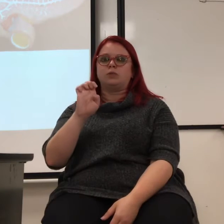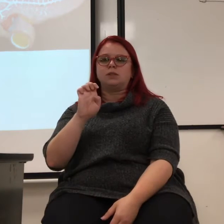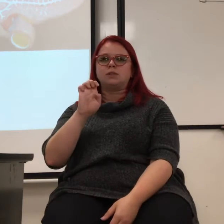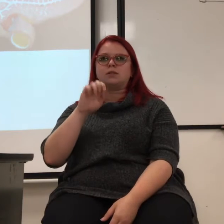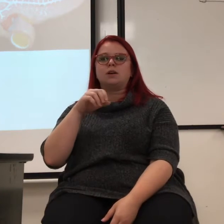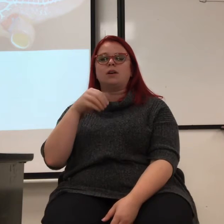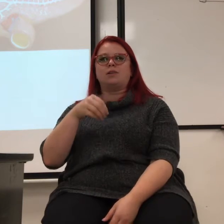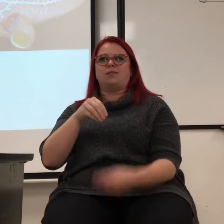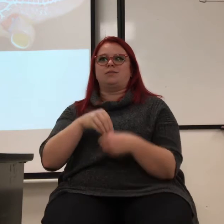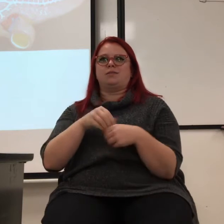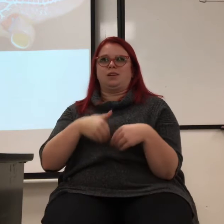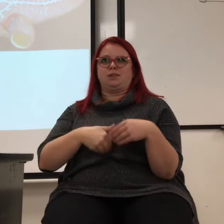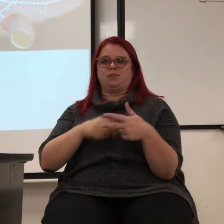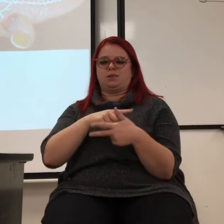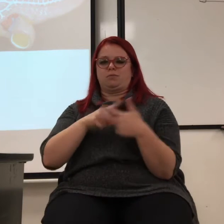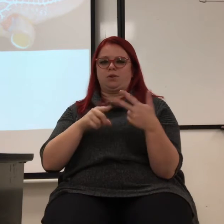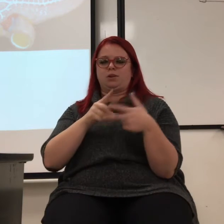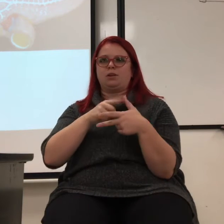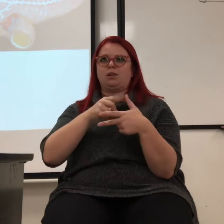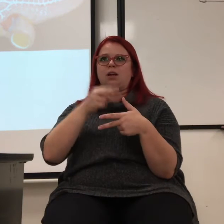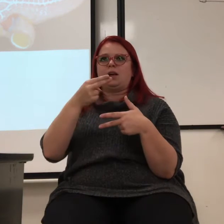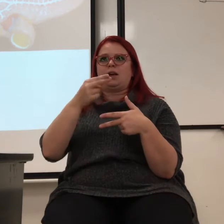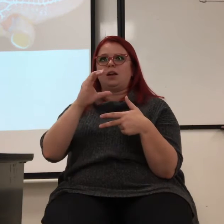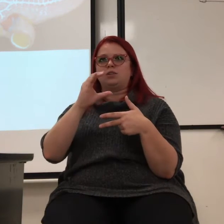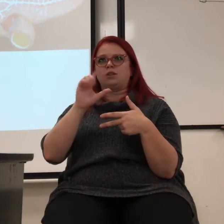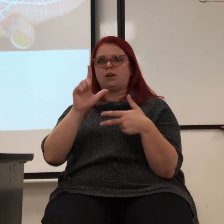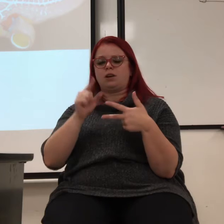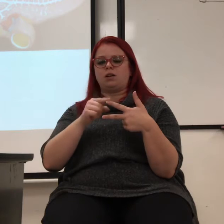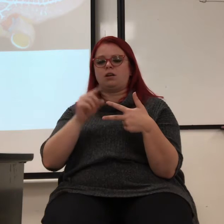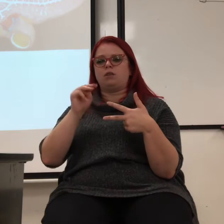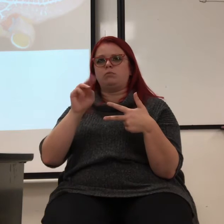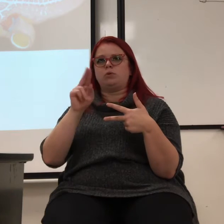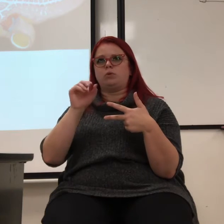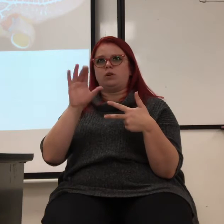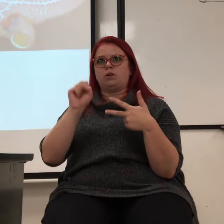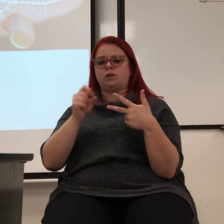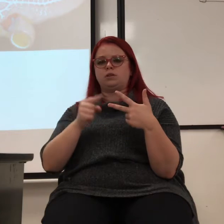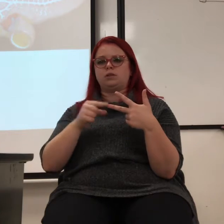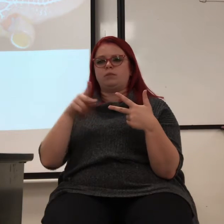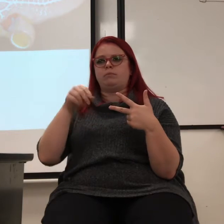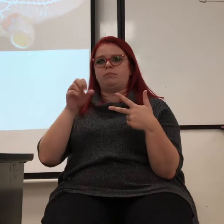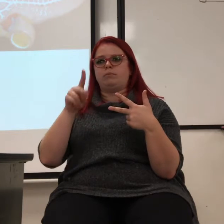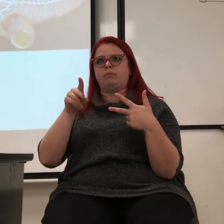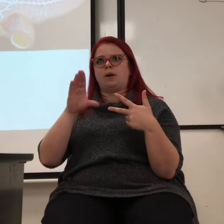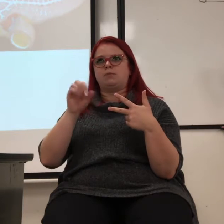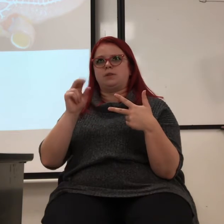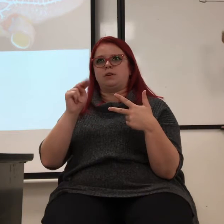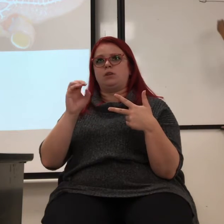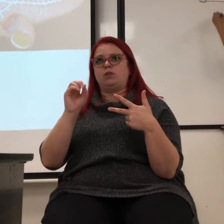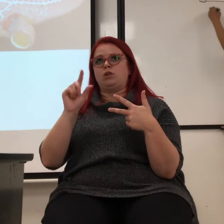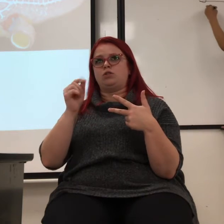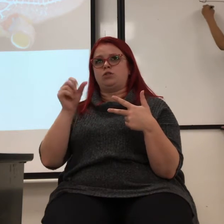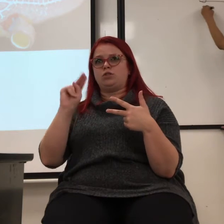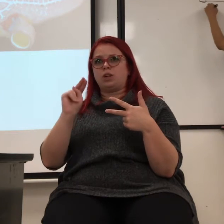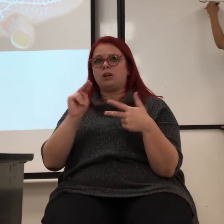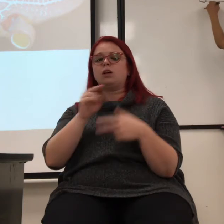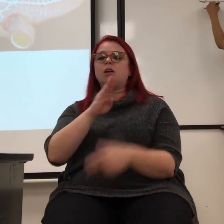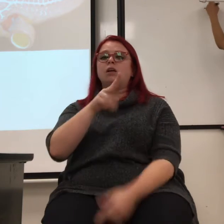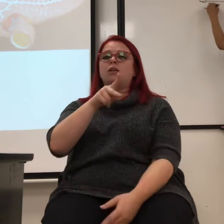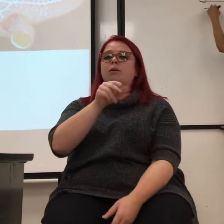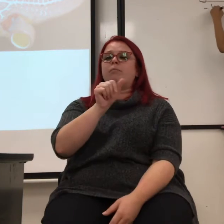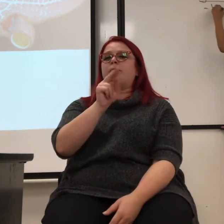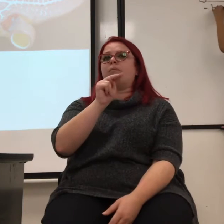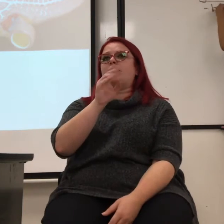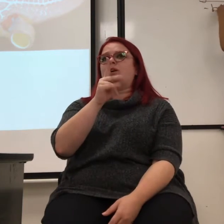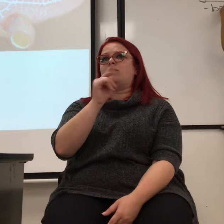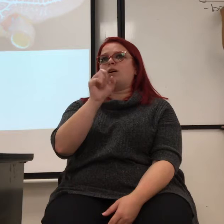was three things: the HCl, the mucus, and the pepsinogen. Pancreatic juice is mostly bicarb juice.